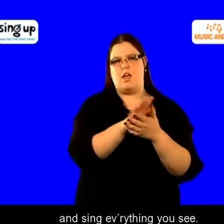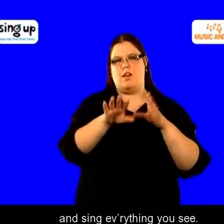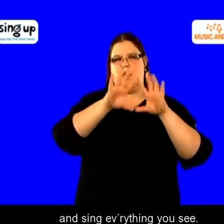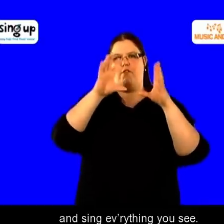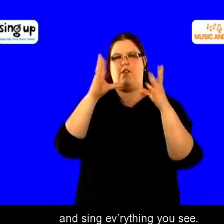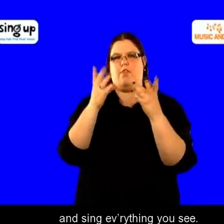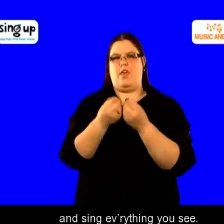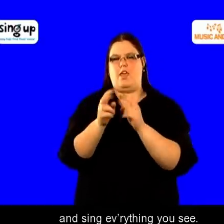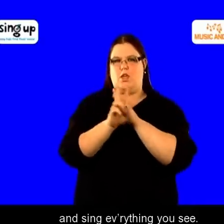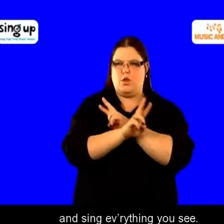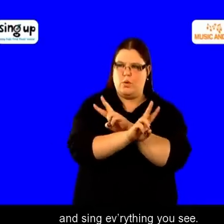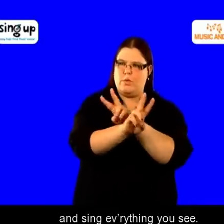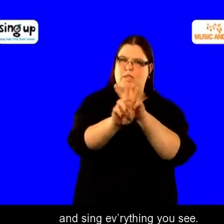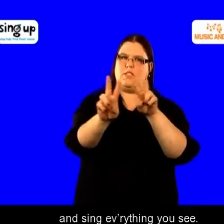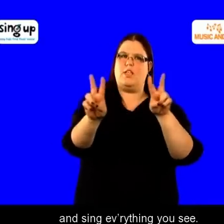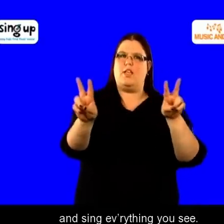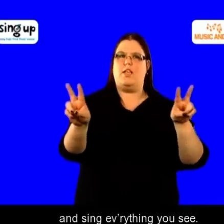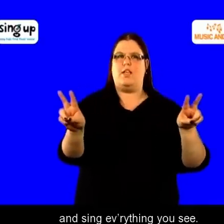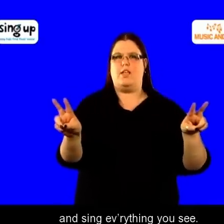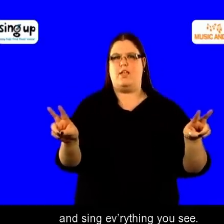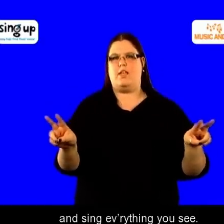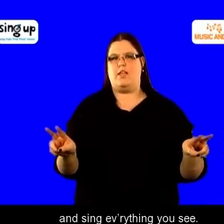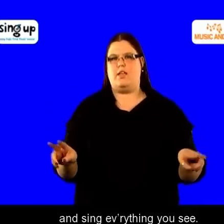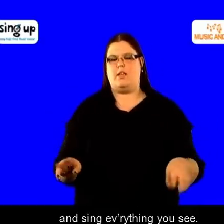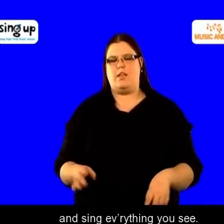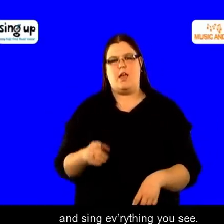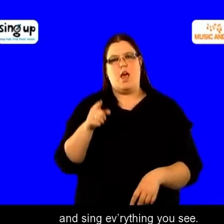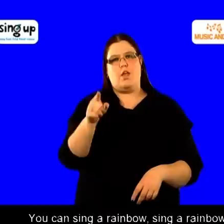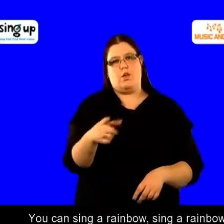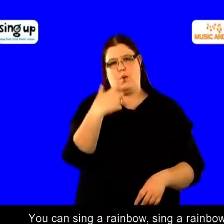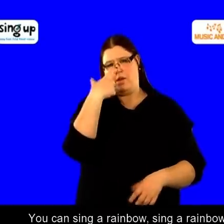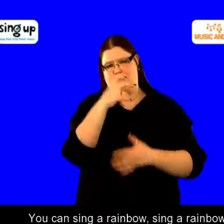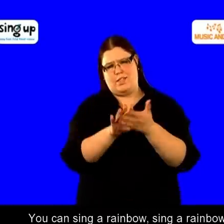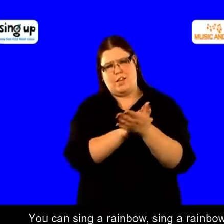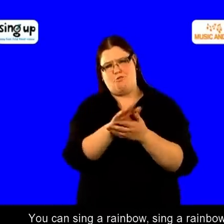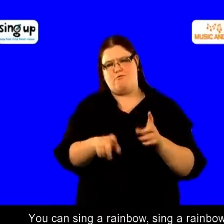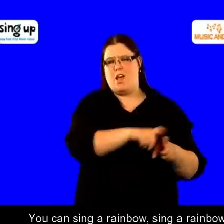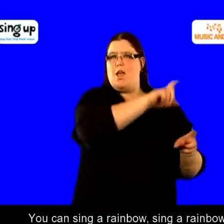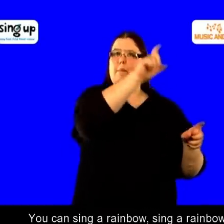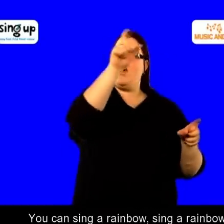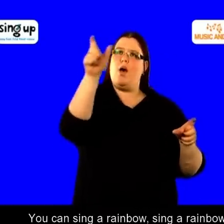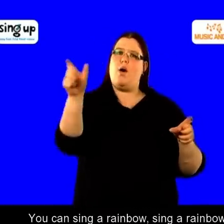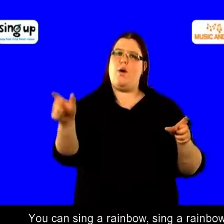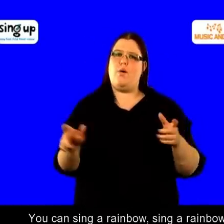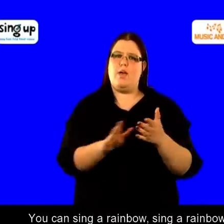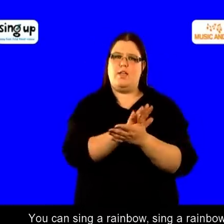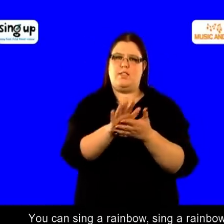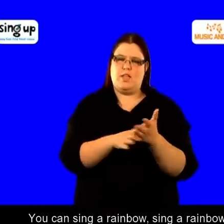everything you see You can sing a rainbow Sing